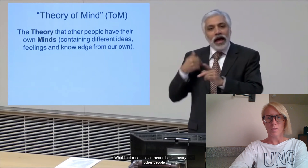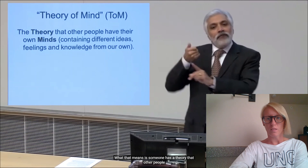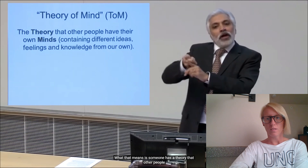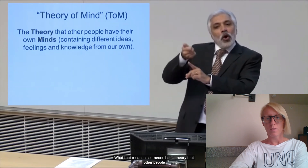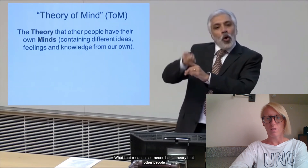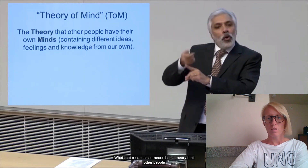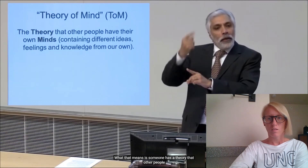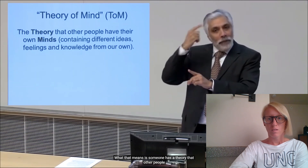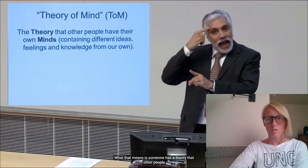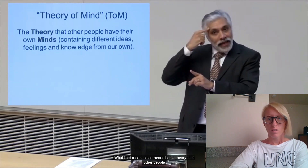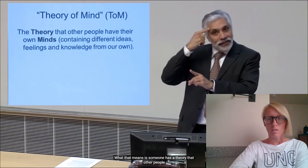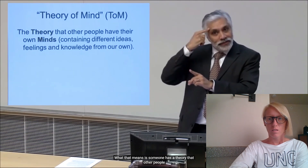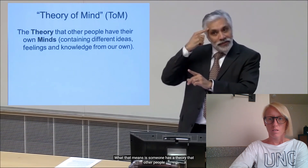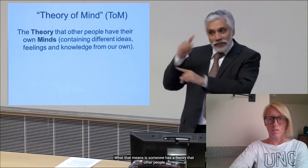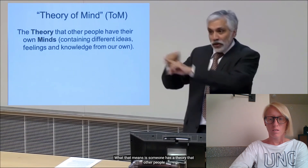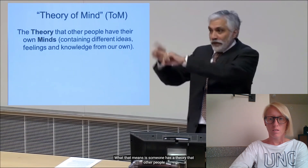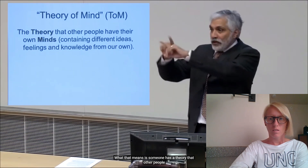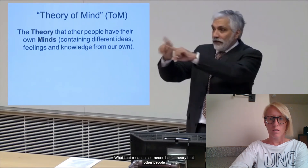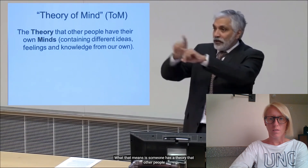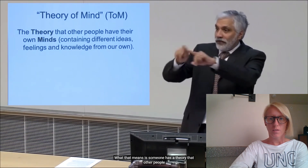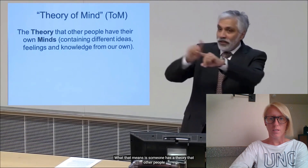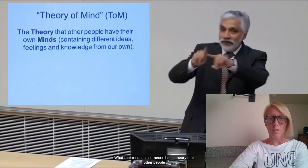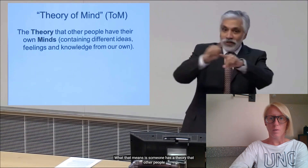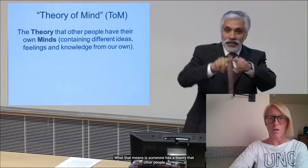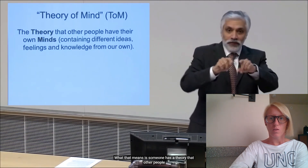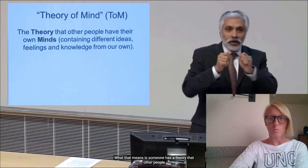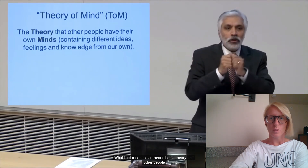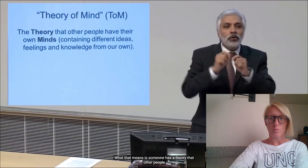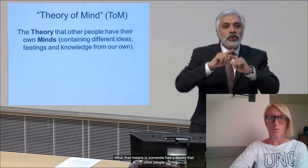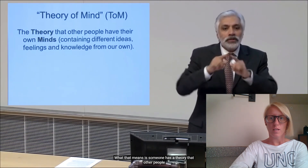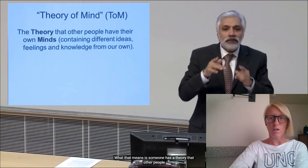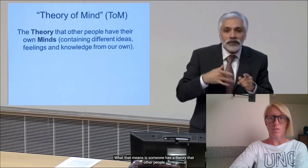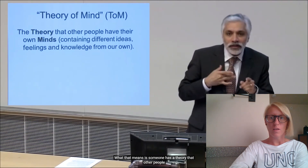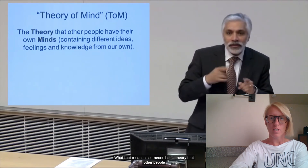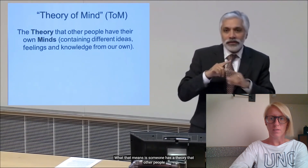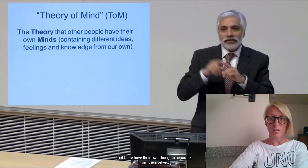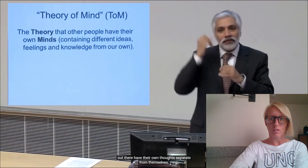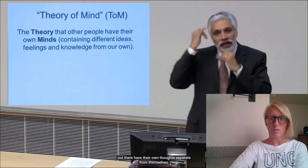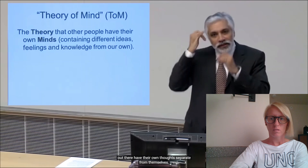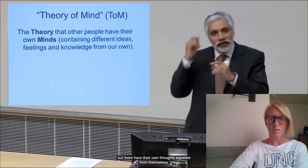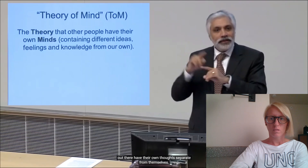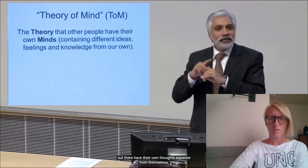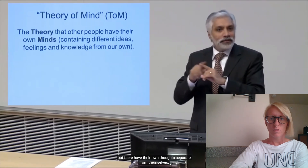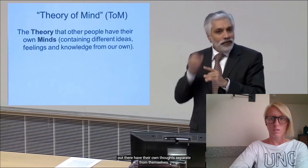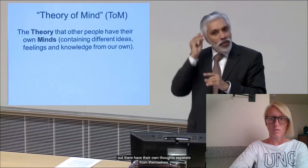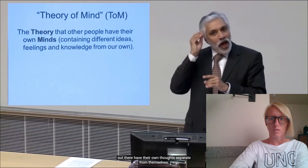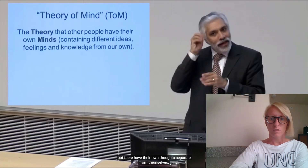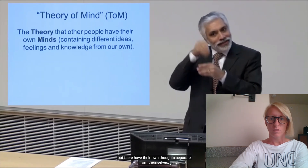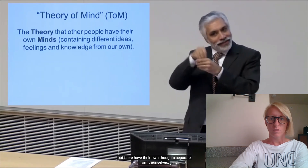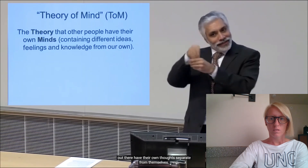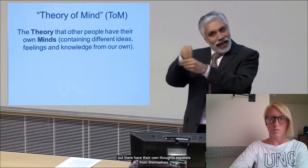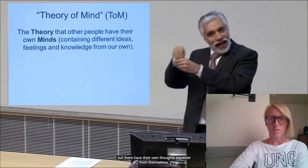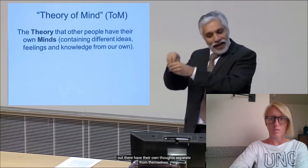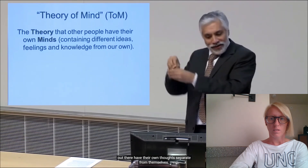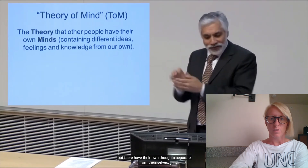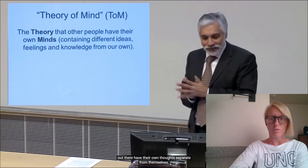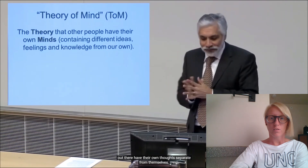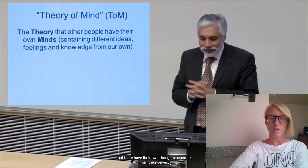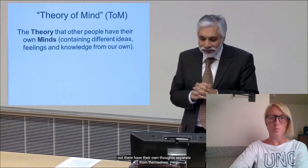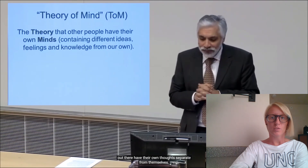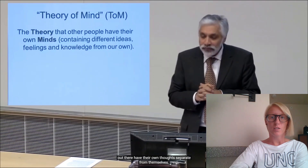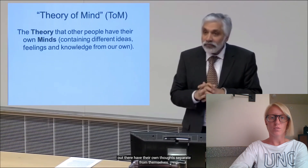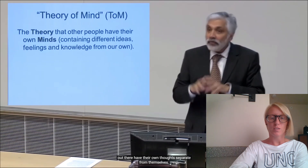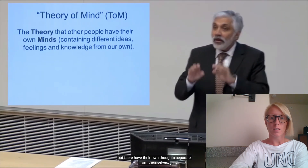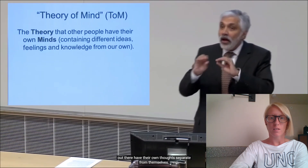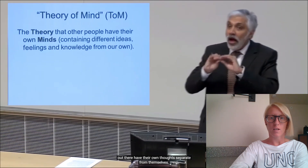is someone has a theory Thinking about other people and that how other they people out there have their own minds, have their